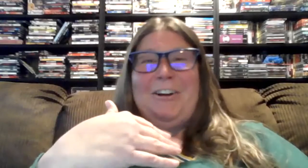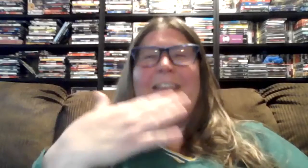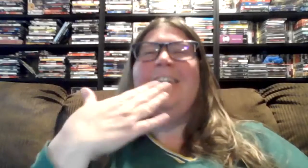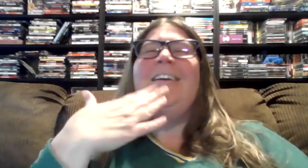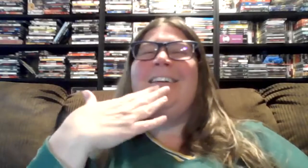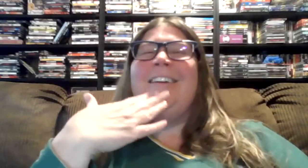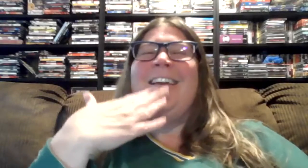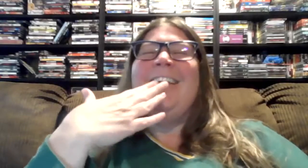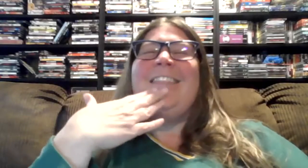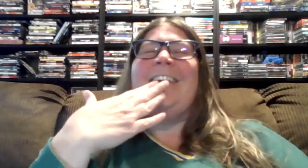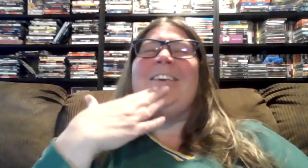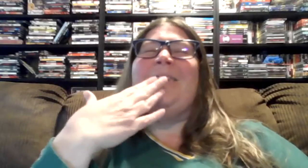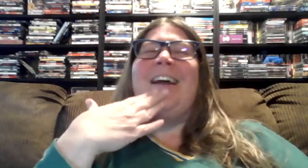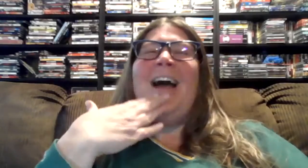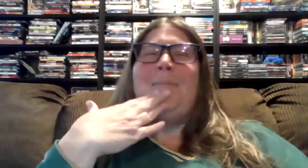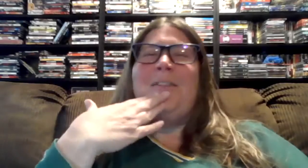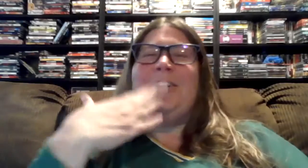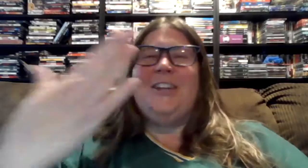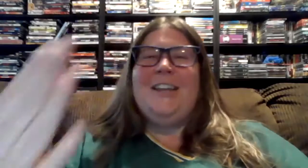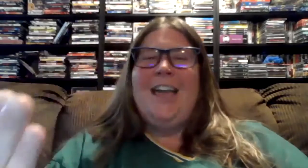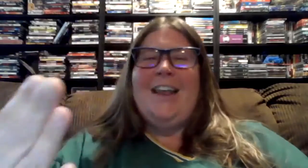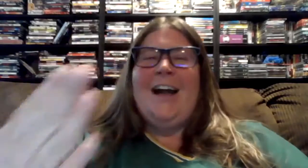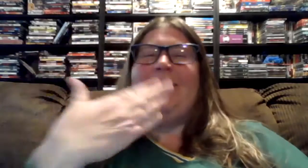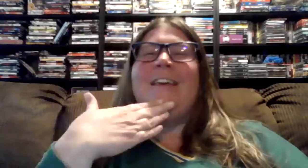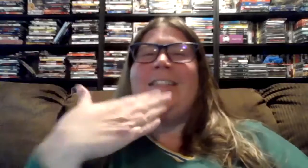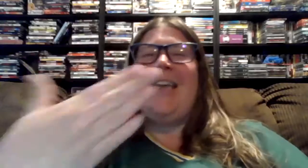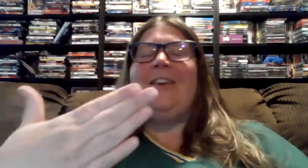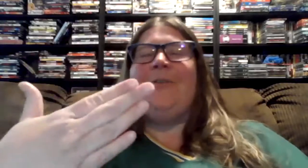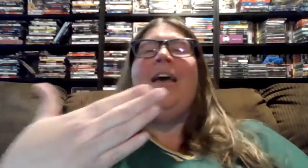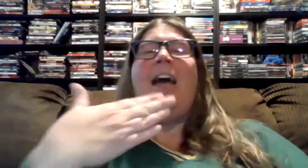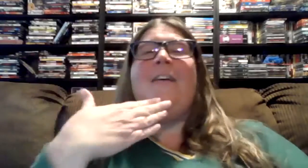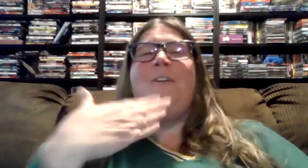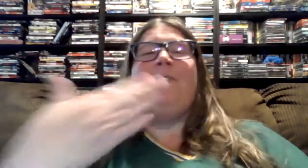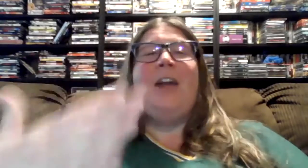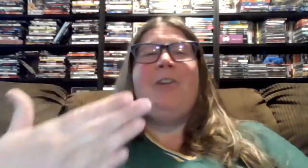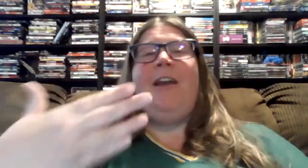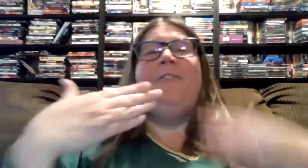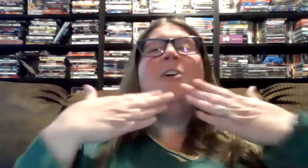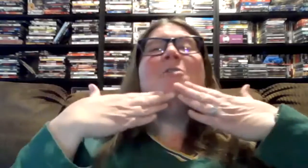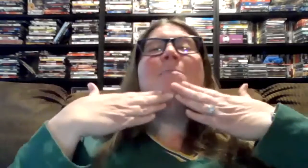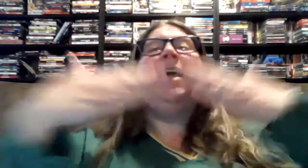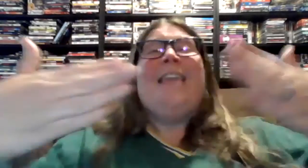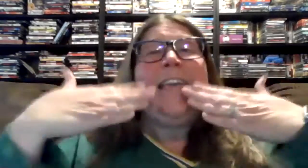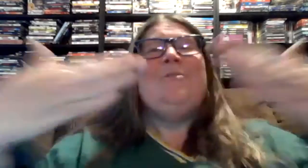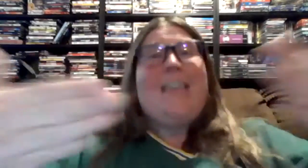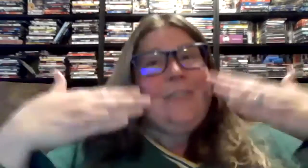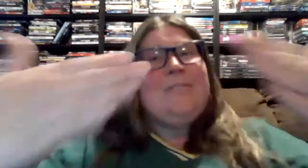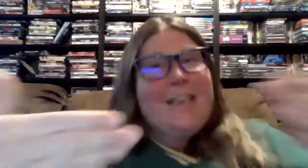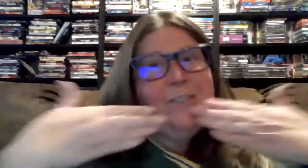good. Thank you is on top of your chin and out. Thank you. And if you're very grateful, you can be like, thank you, thank you, thank you,